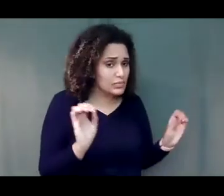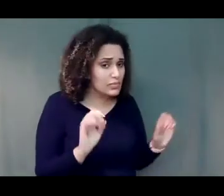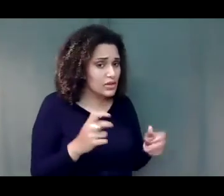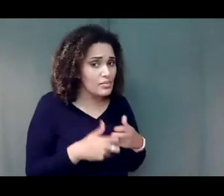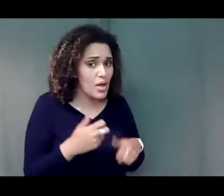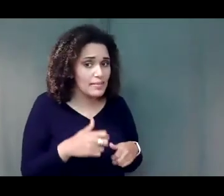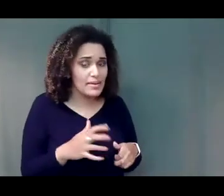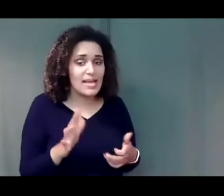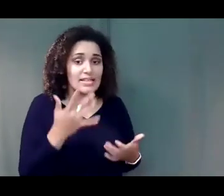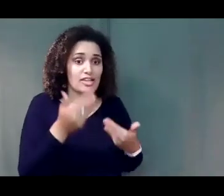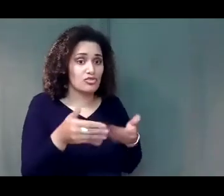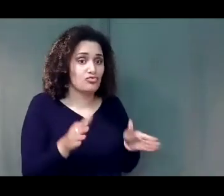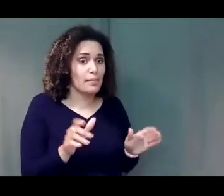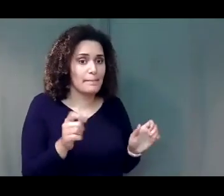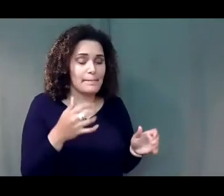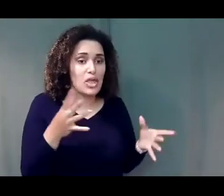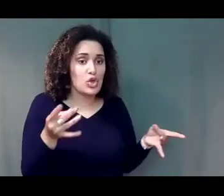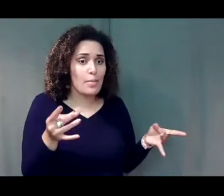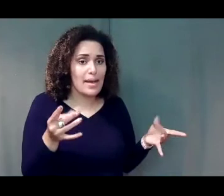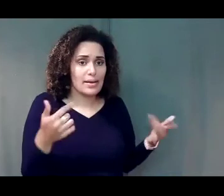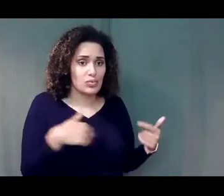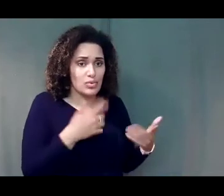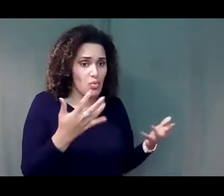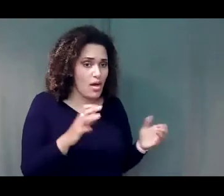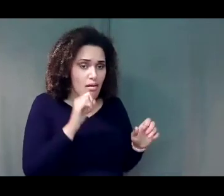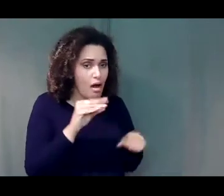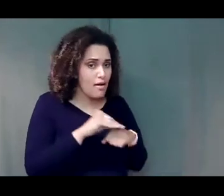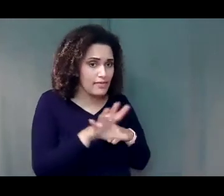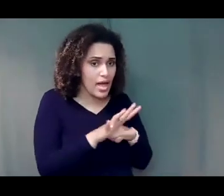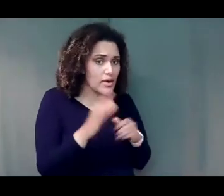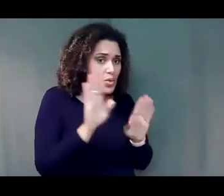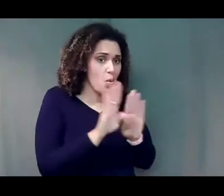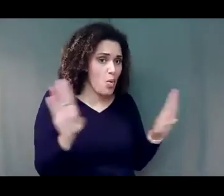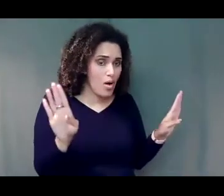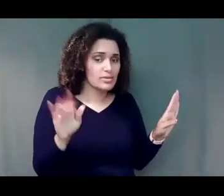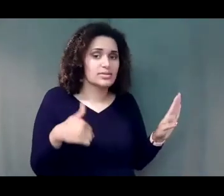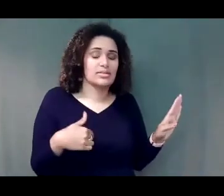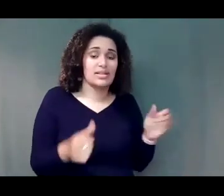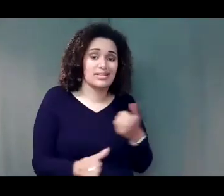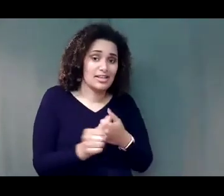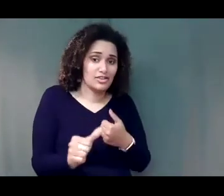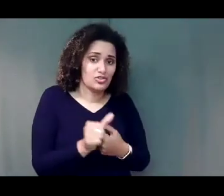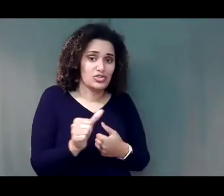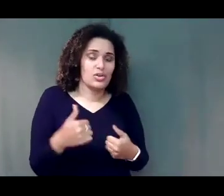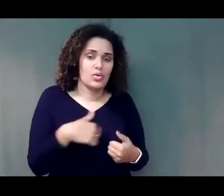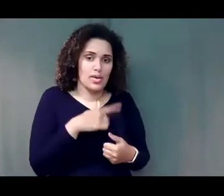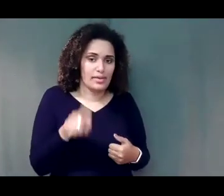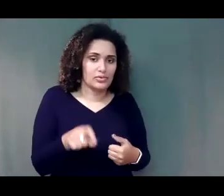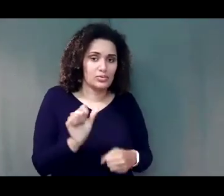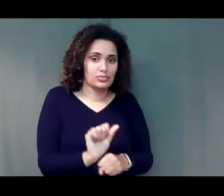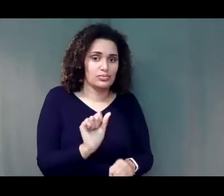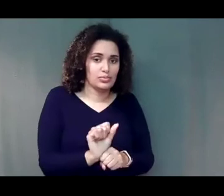room as humid as we want. It wouldn't really affect the walls. The danger is, and we've had work with this on